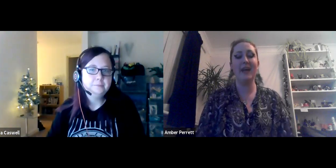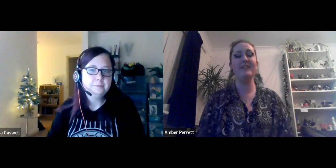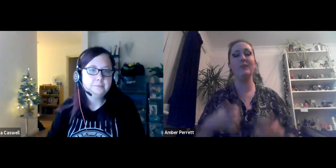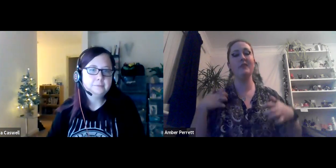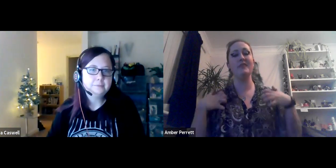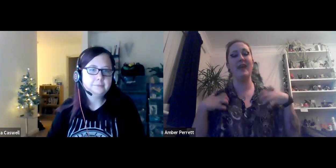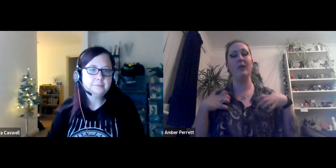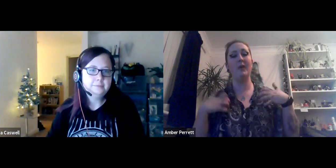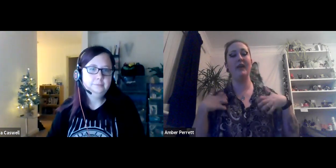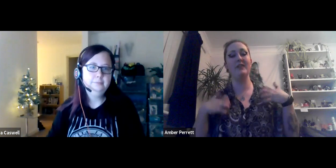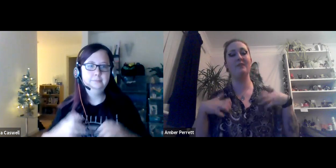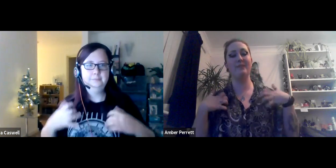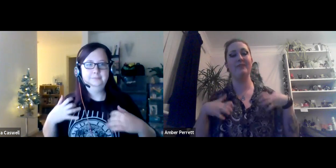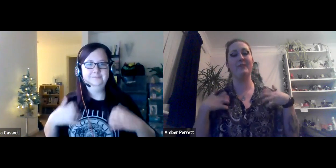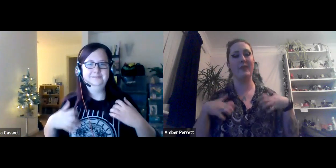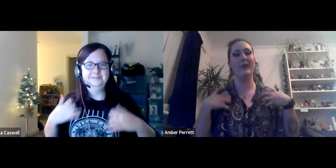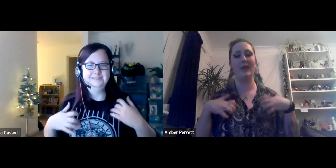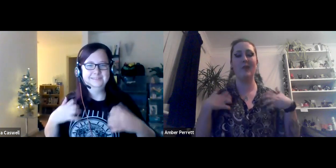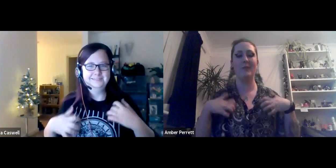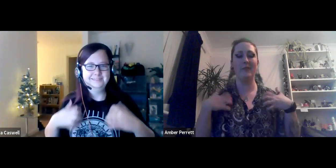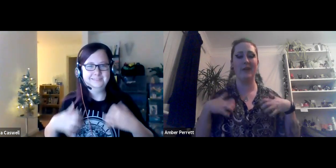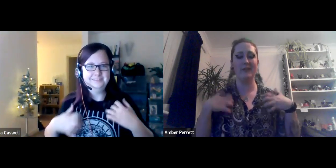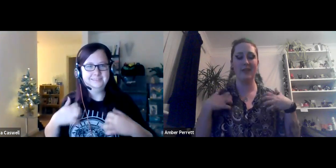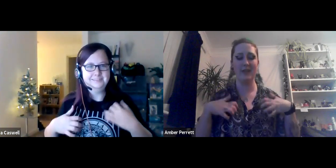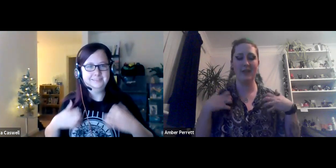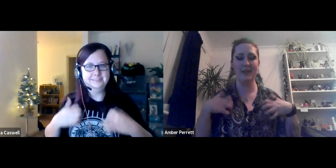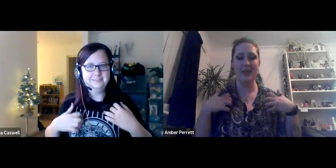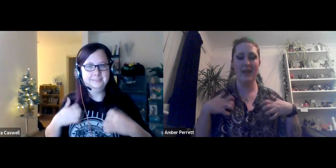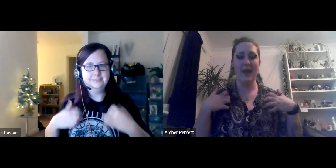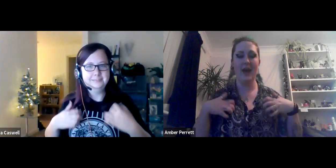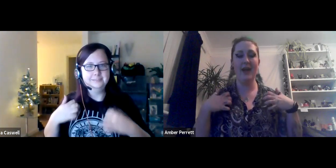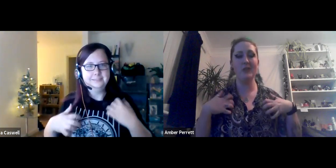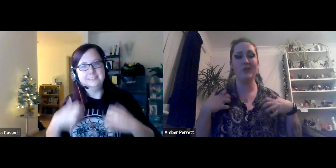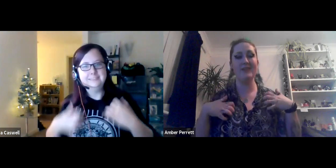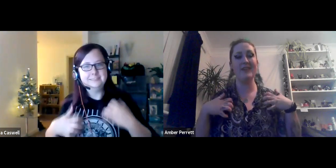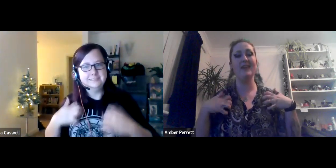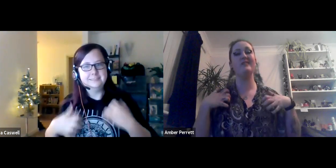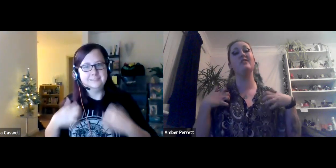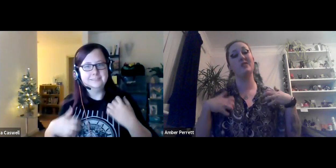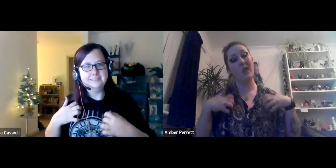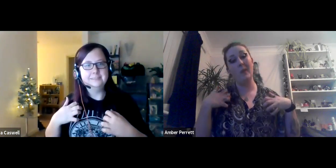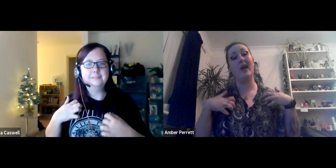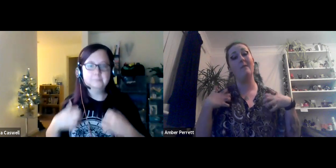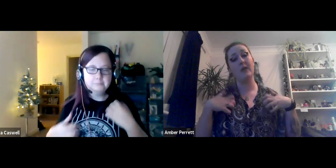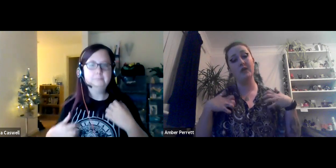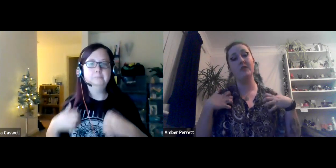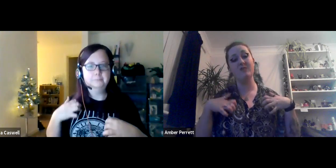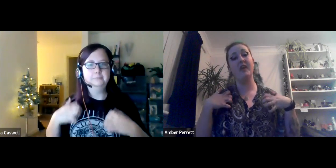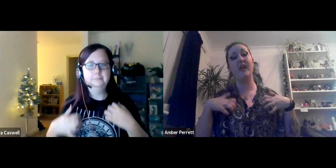Excited was the nail polish. So you like rub your fingers on your thing. Interested is the just slower down version. So you're like,